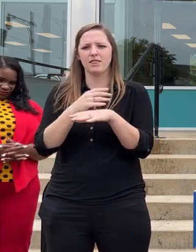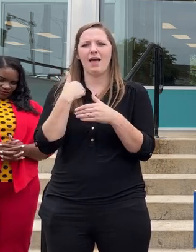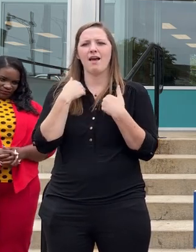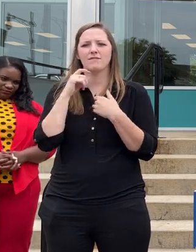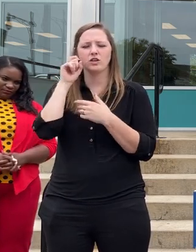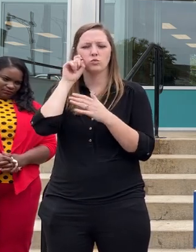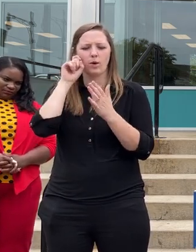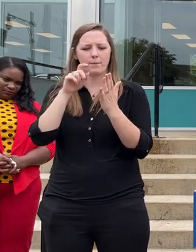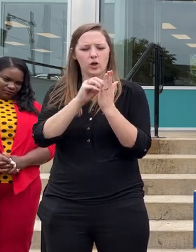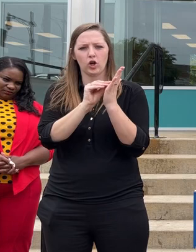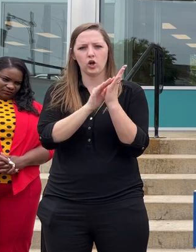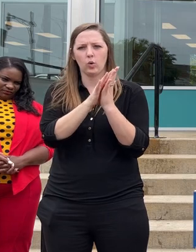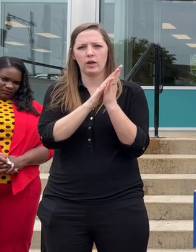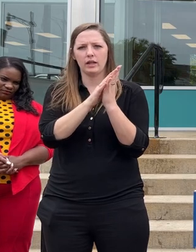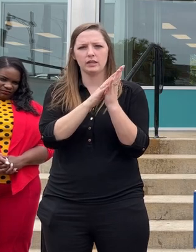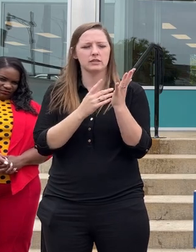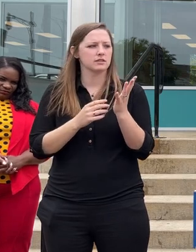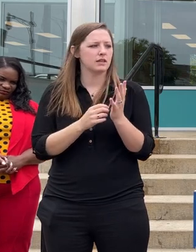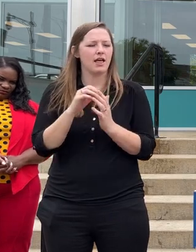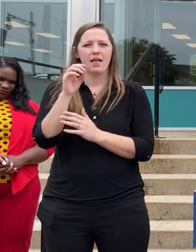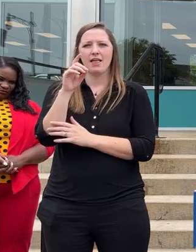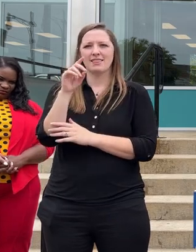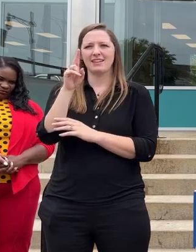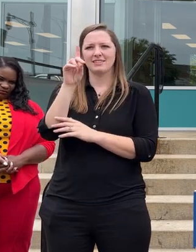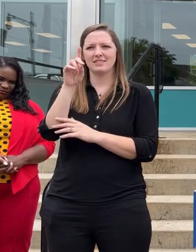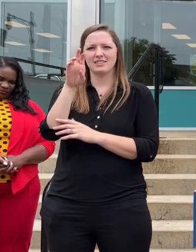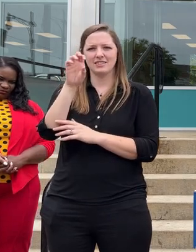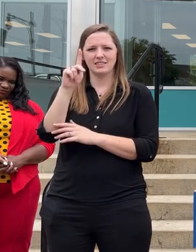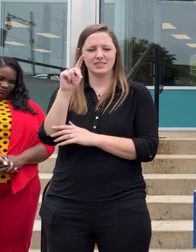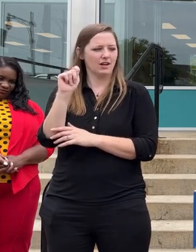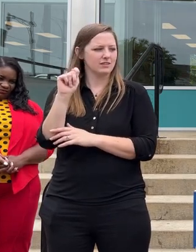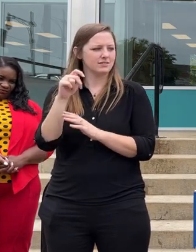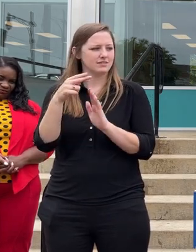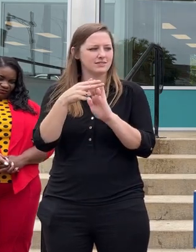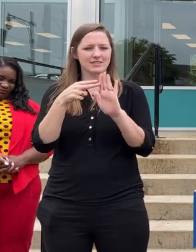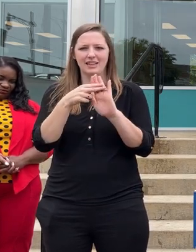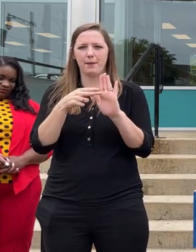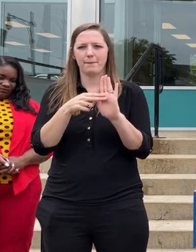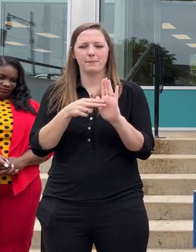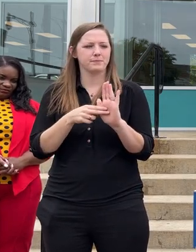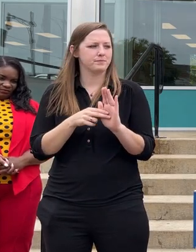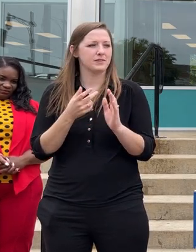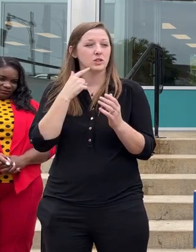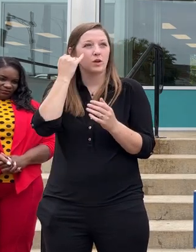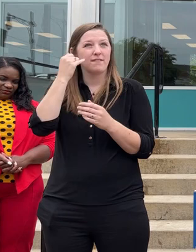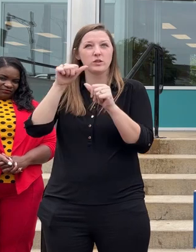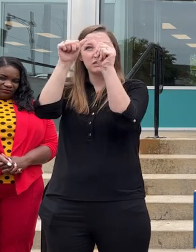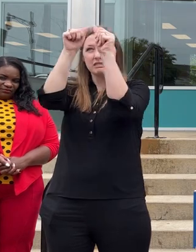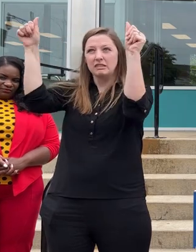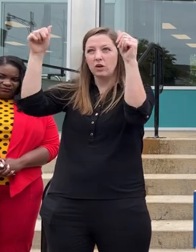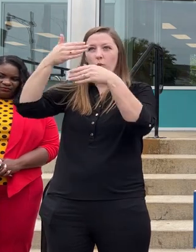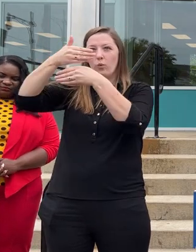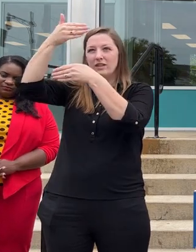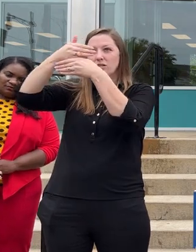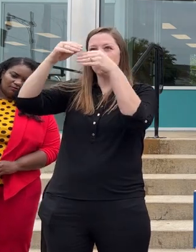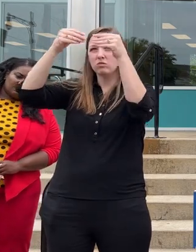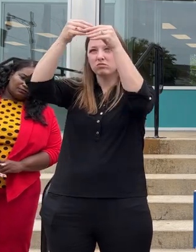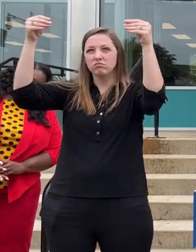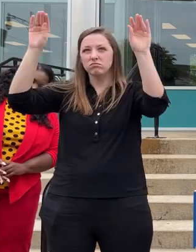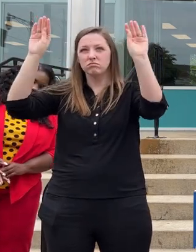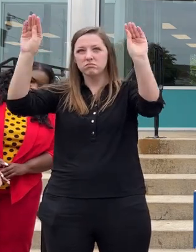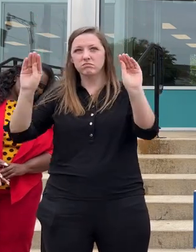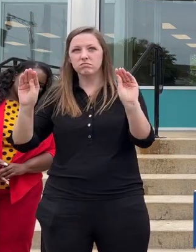them, and a set of duct tape in the event you need to seal or close any windows or access points to keep